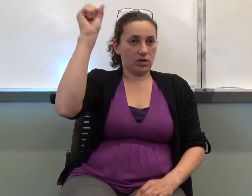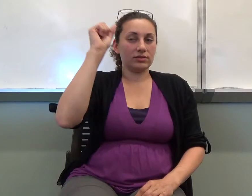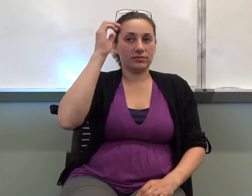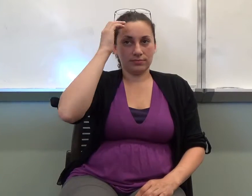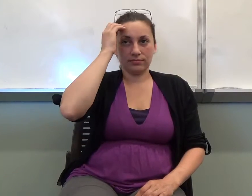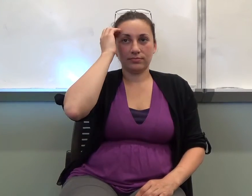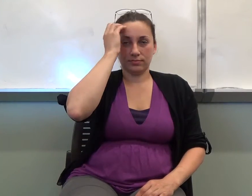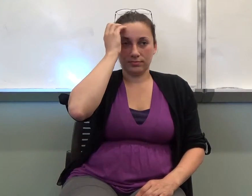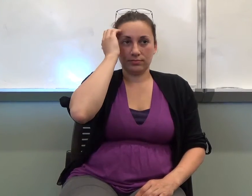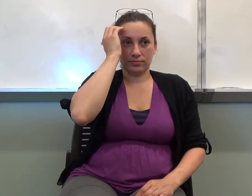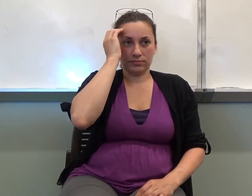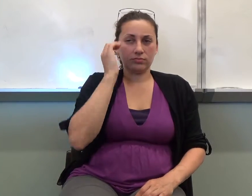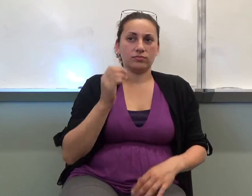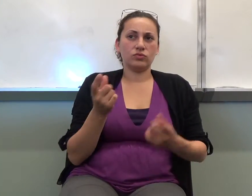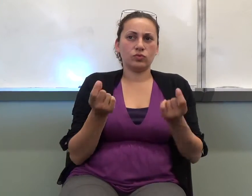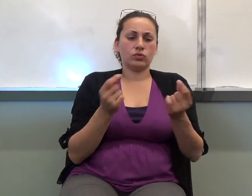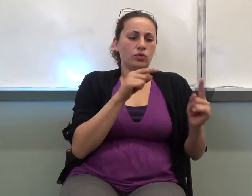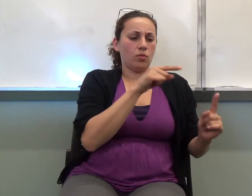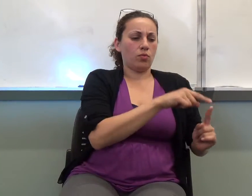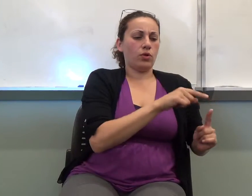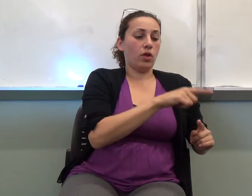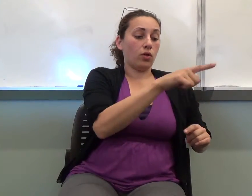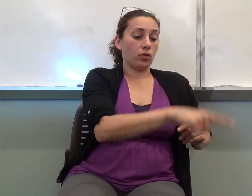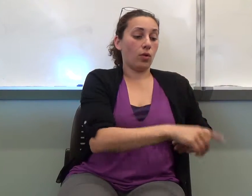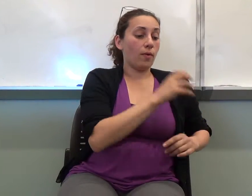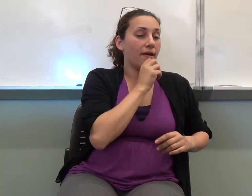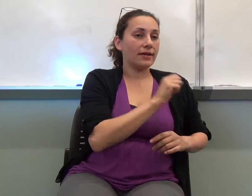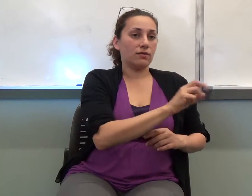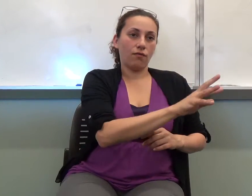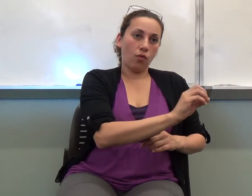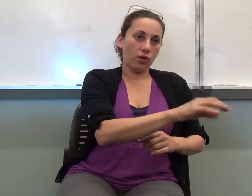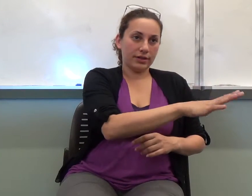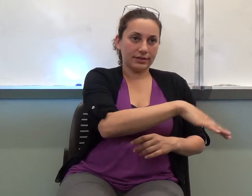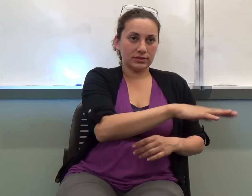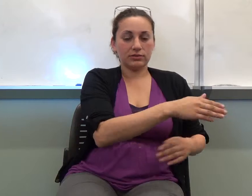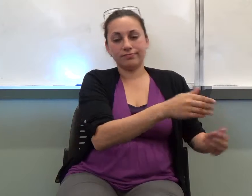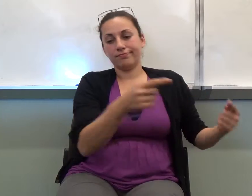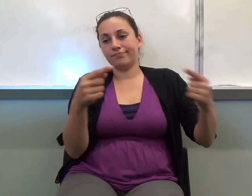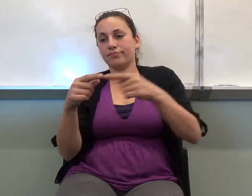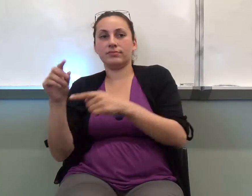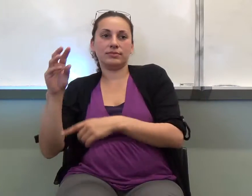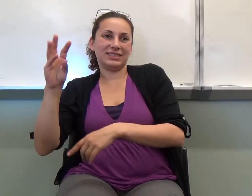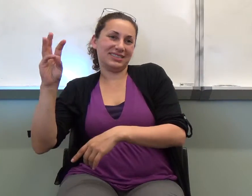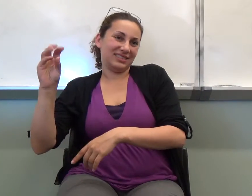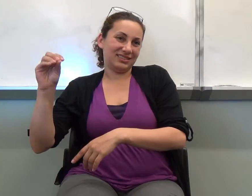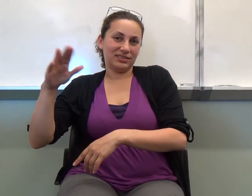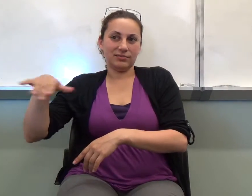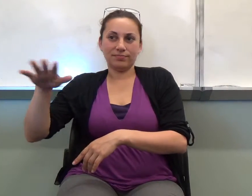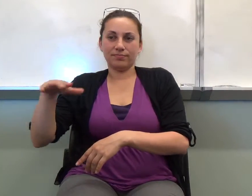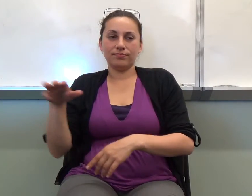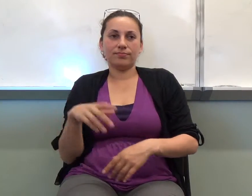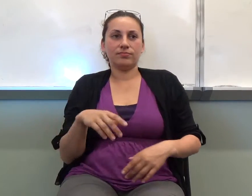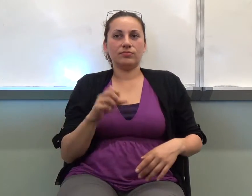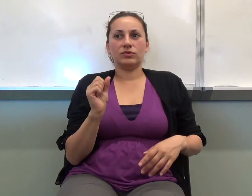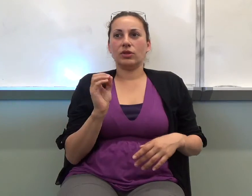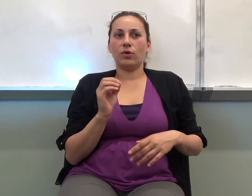there? Well, I mean, you say, I can't have more class intervals